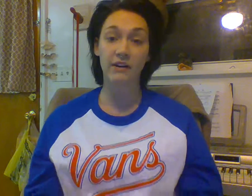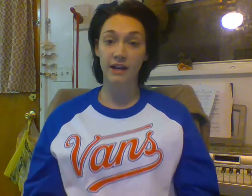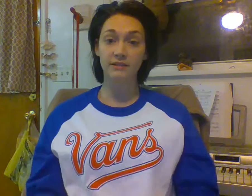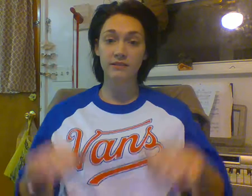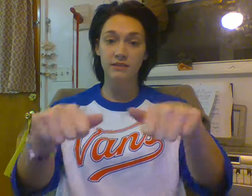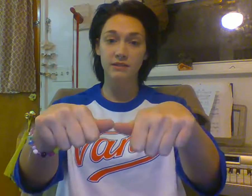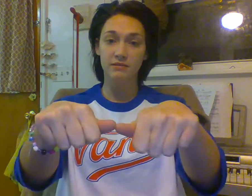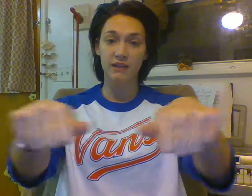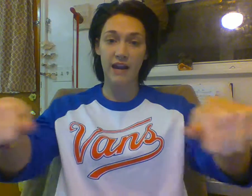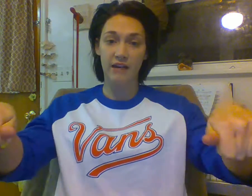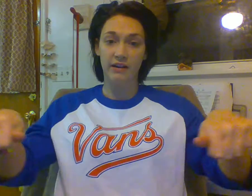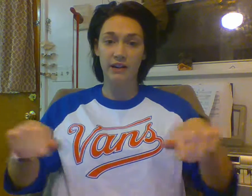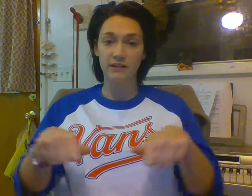Area. We do the area.